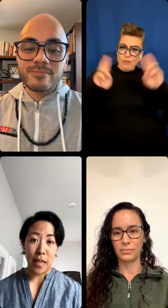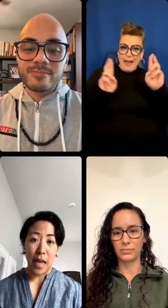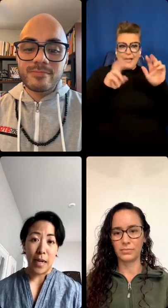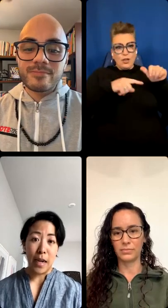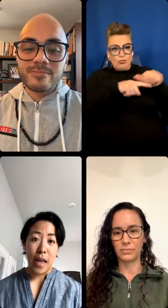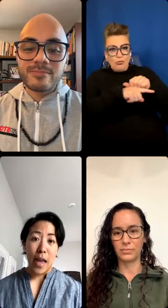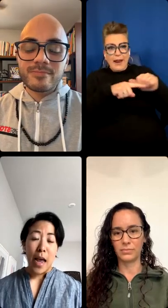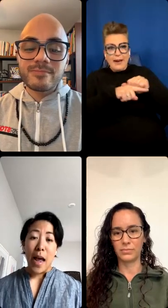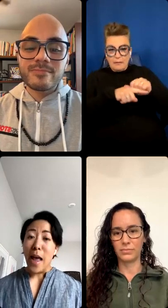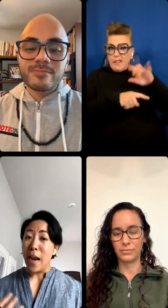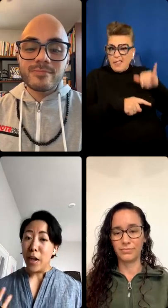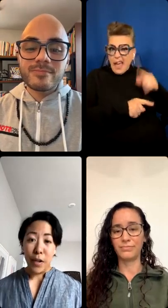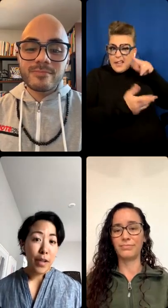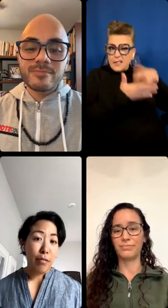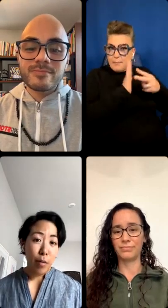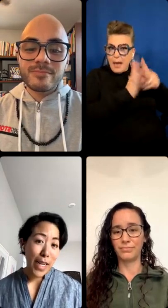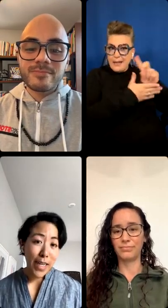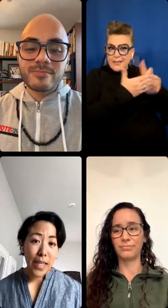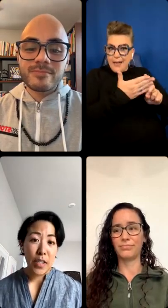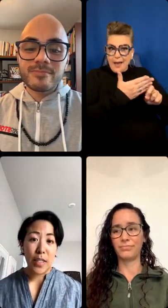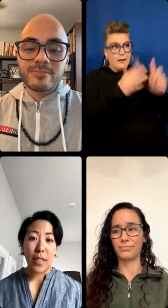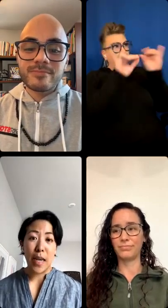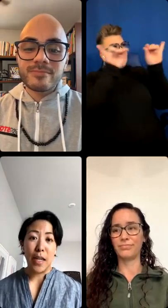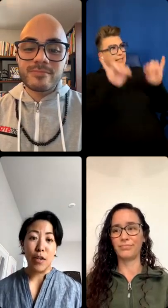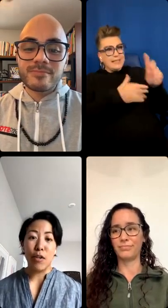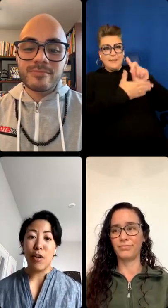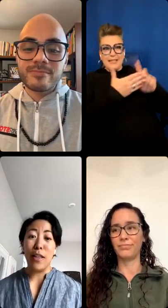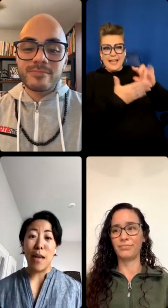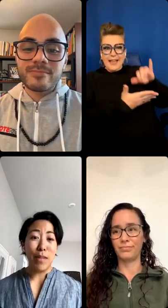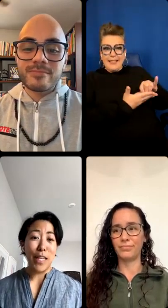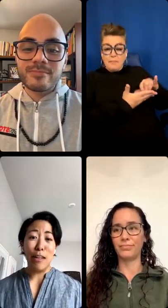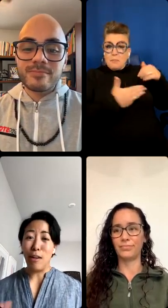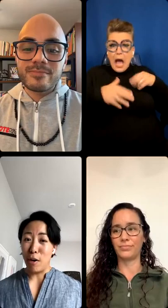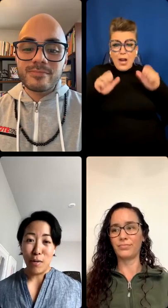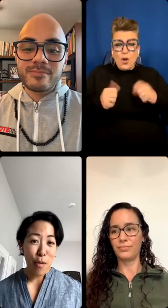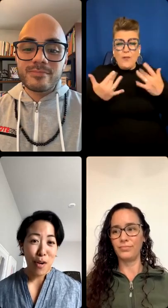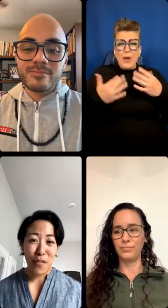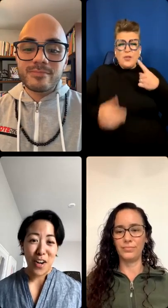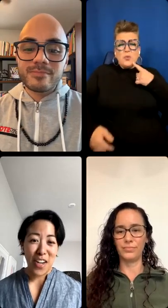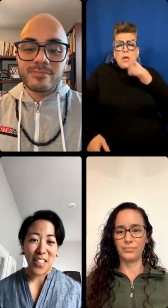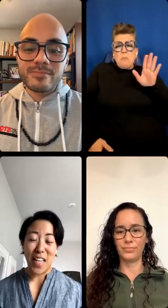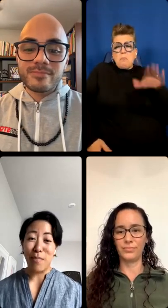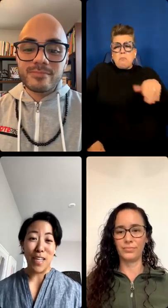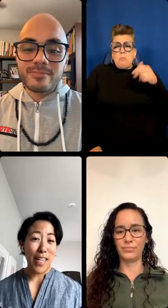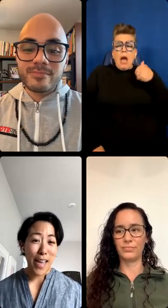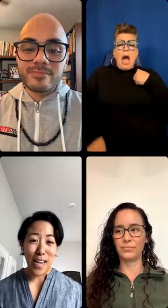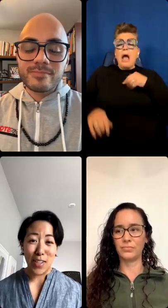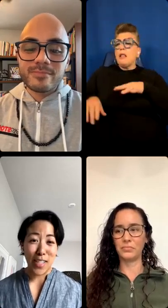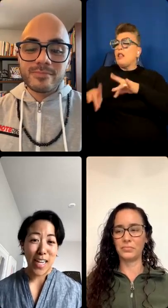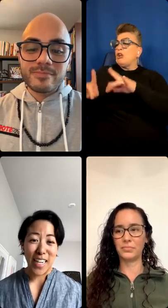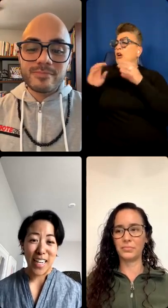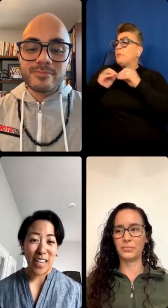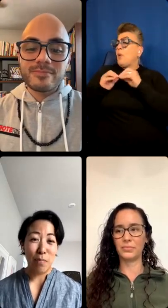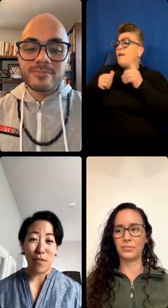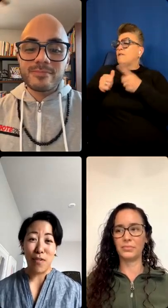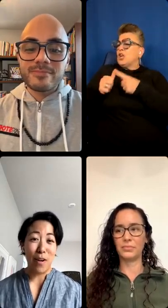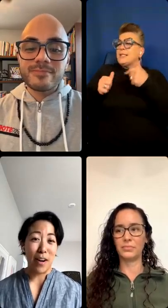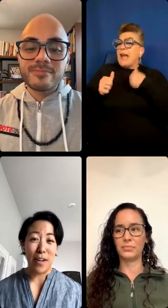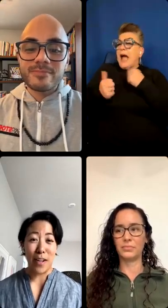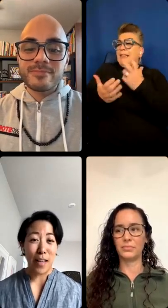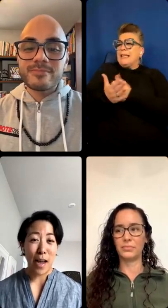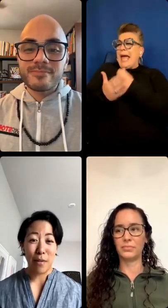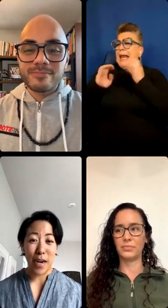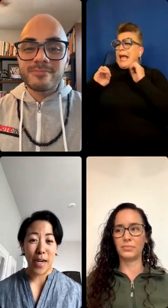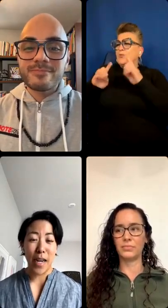by design. And I could have waited to say, let me learn more first, let me get educated